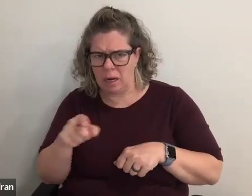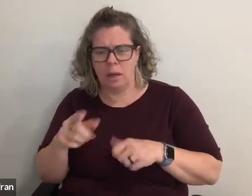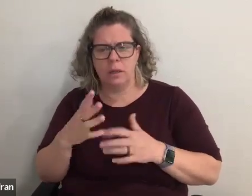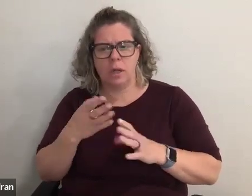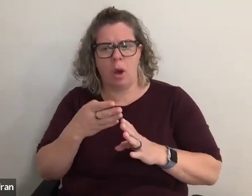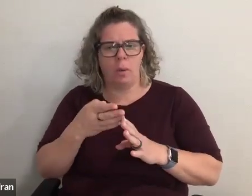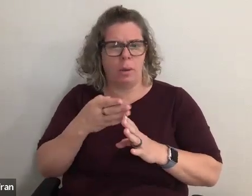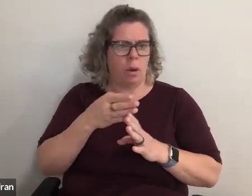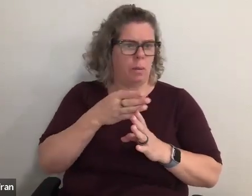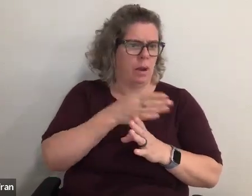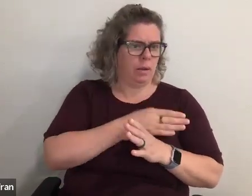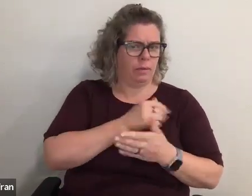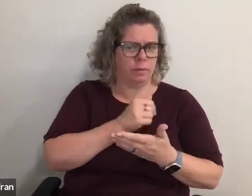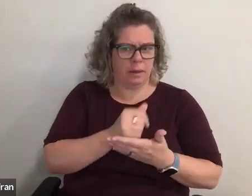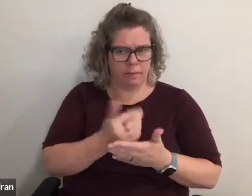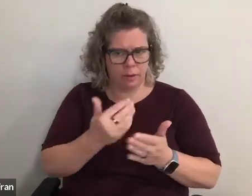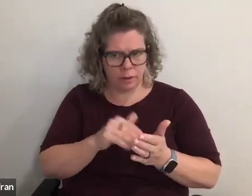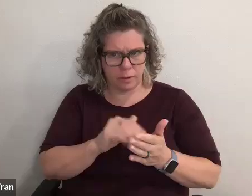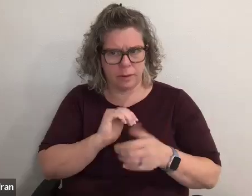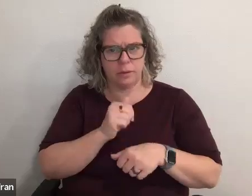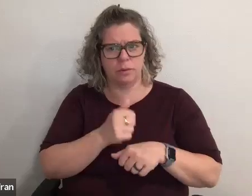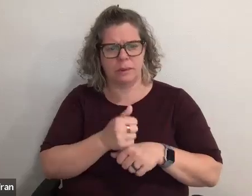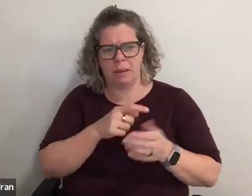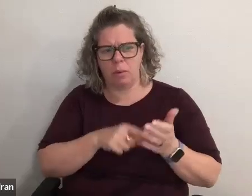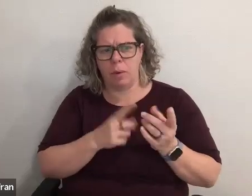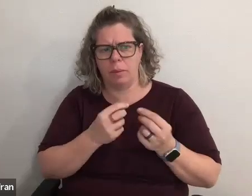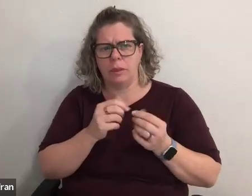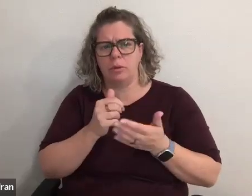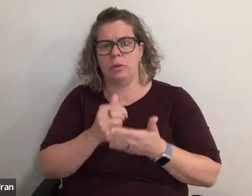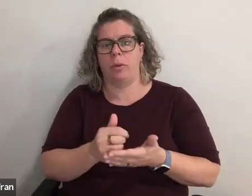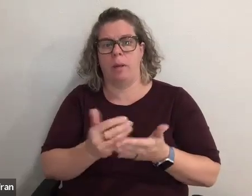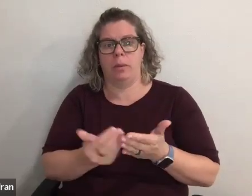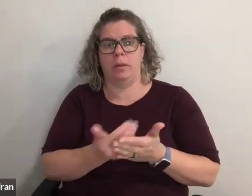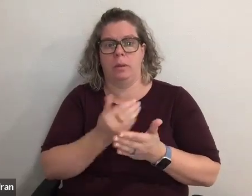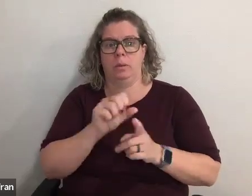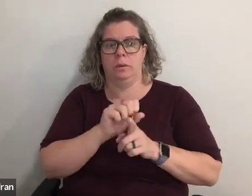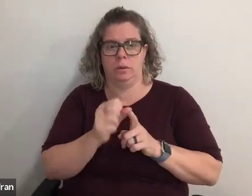whole intervention again to establish what it is we can do to assist people with.